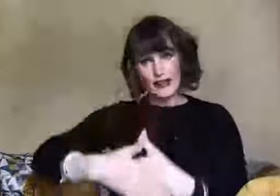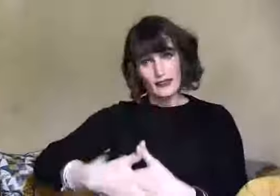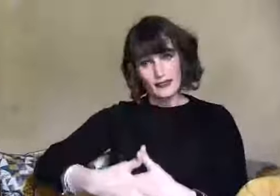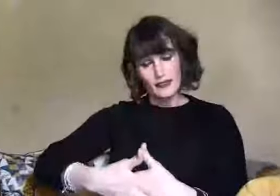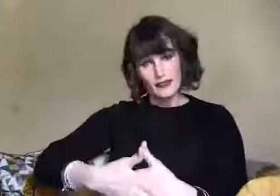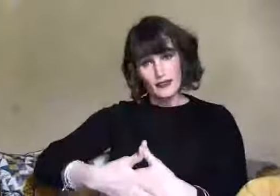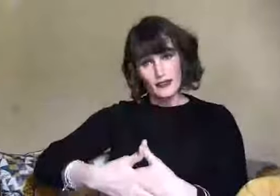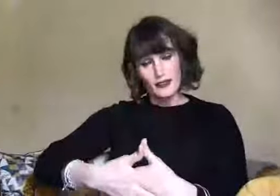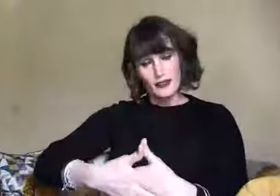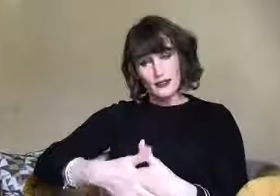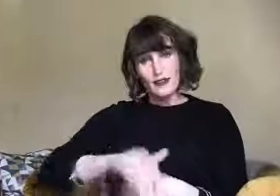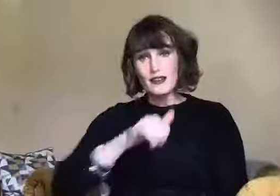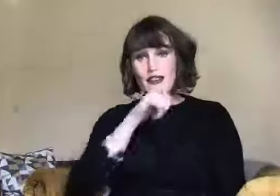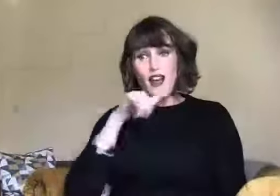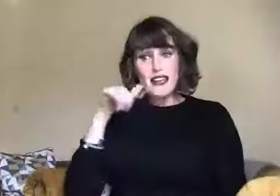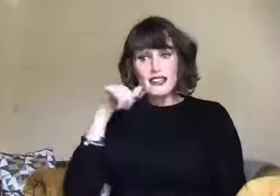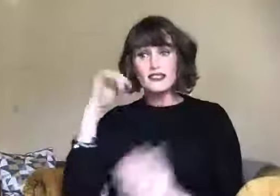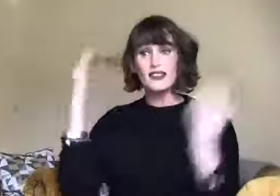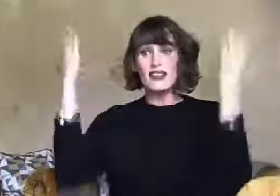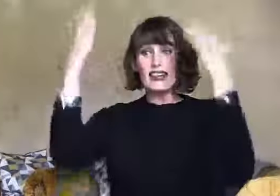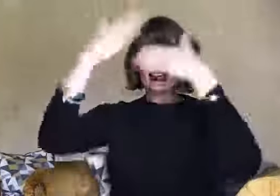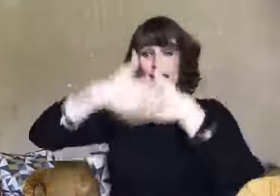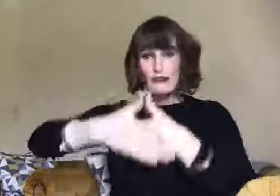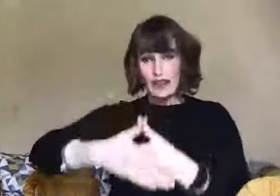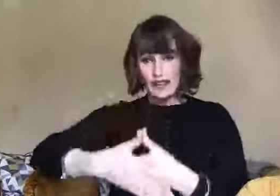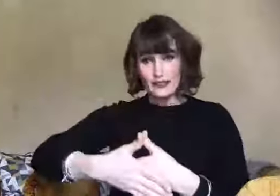evening. Nice evening.